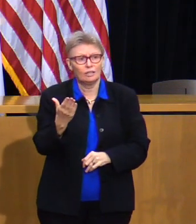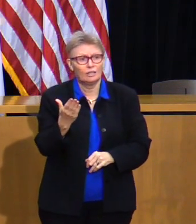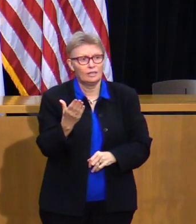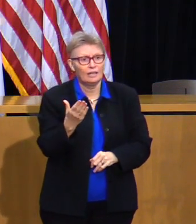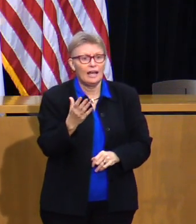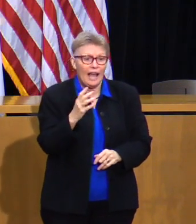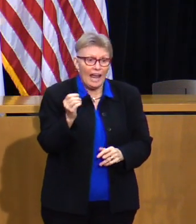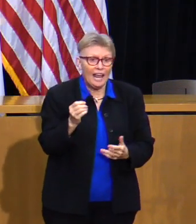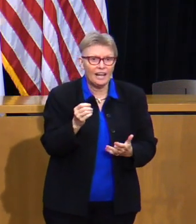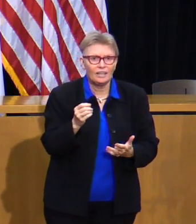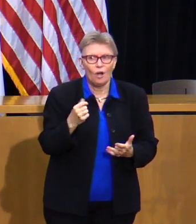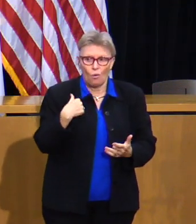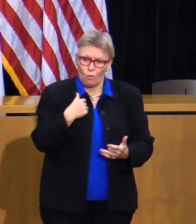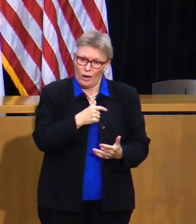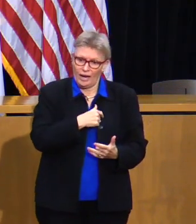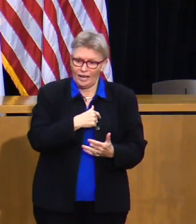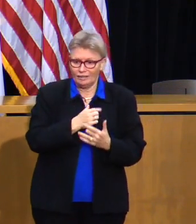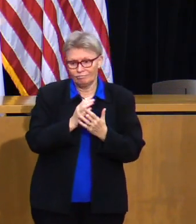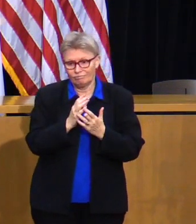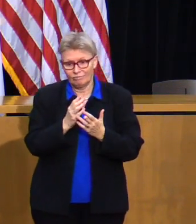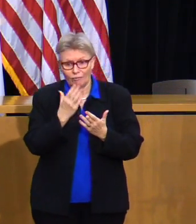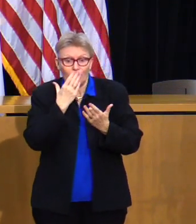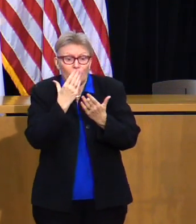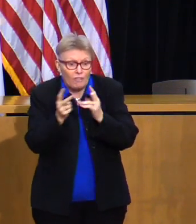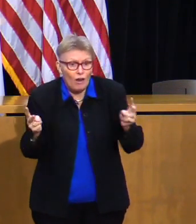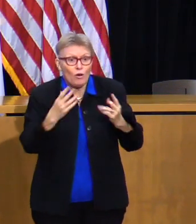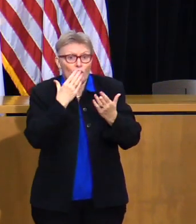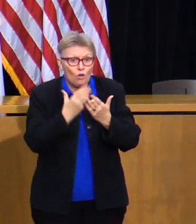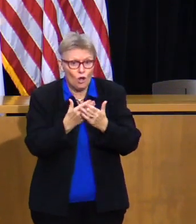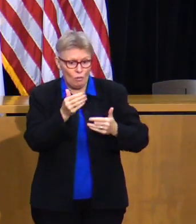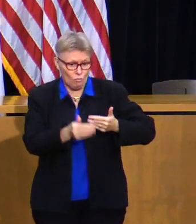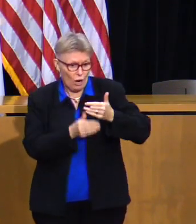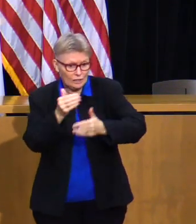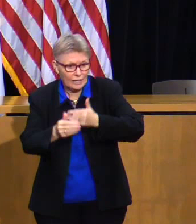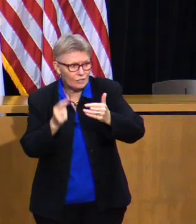have a robust process of